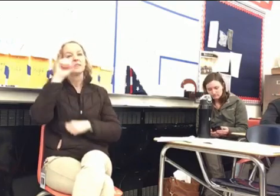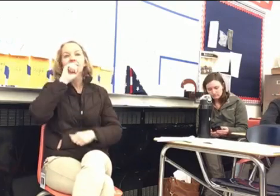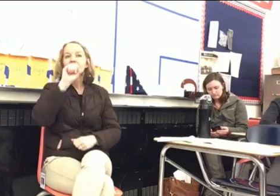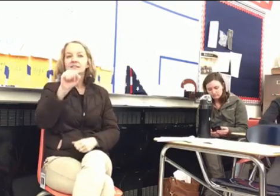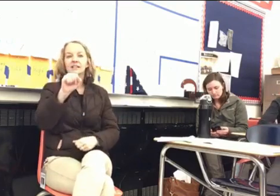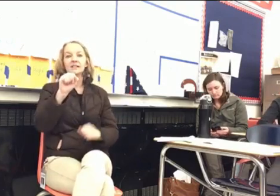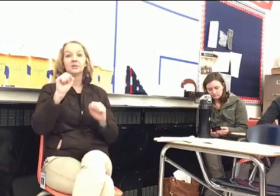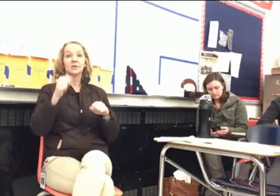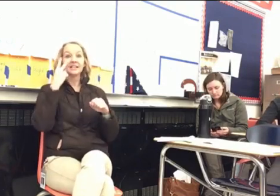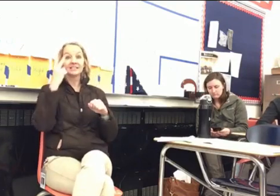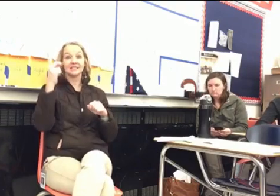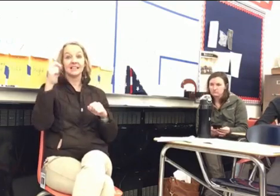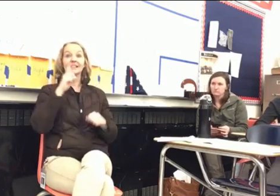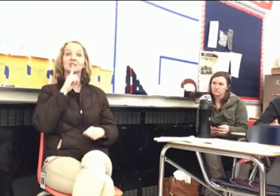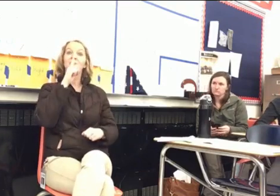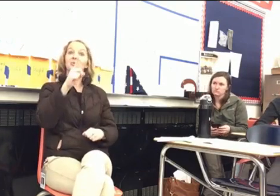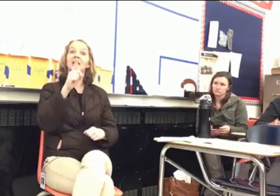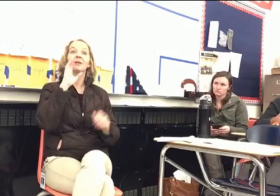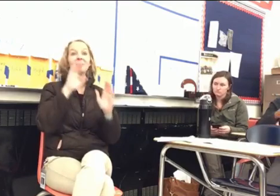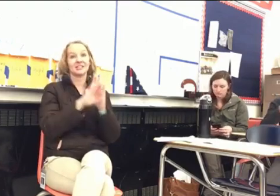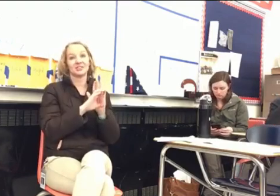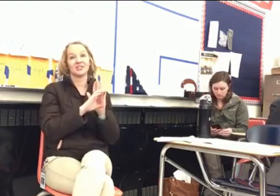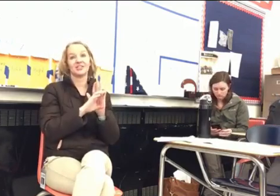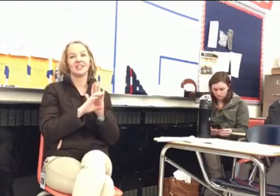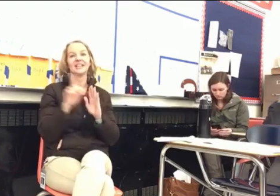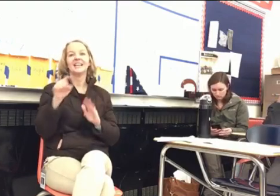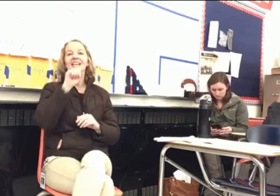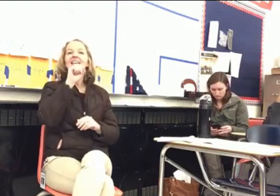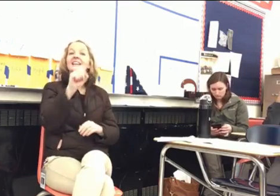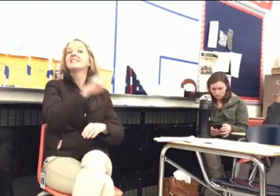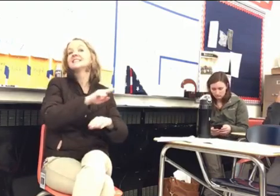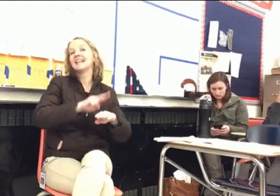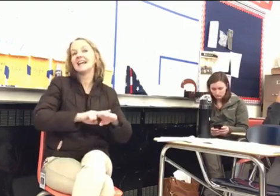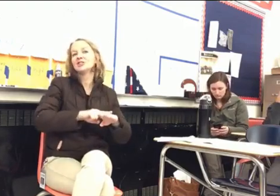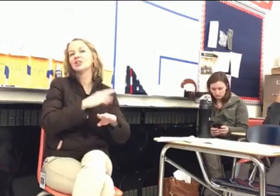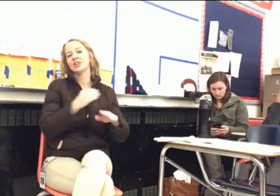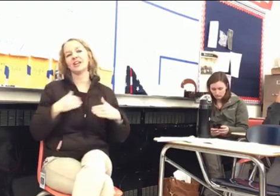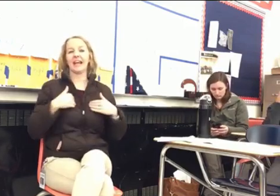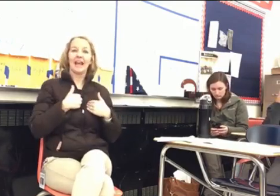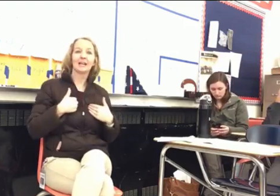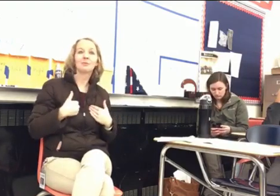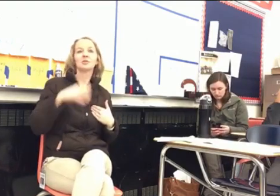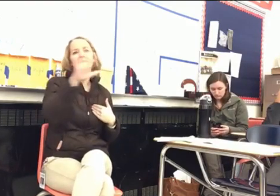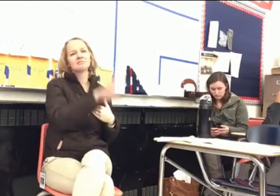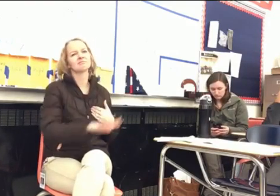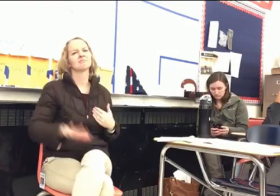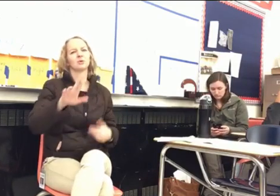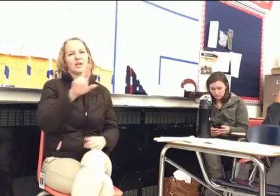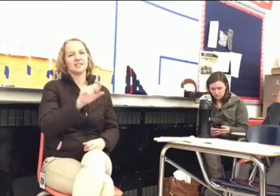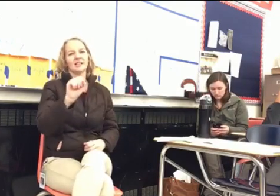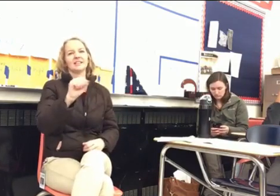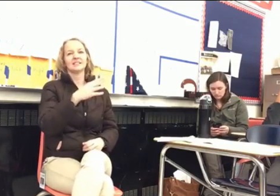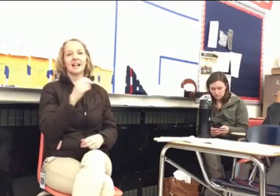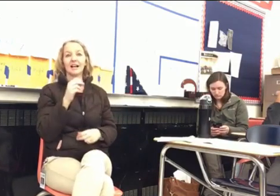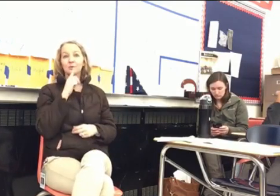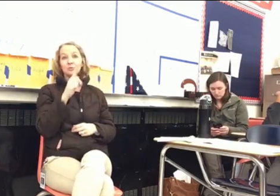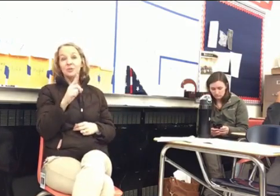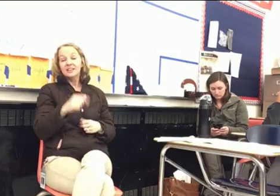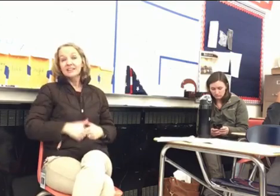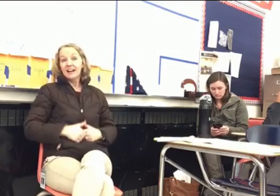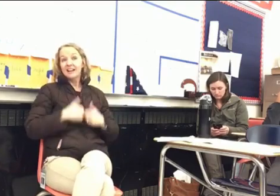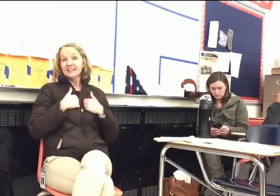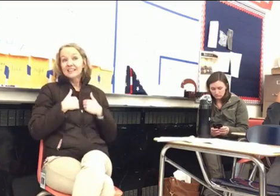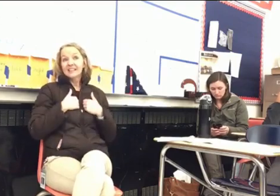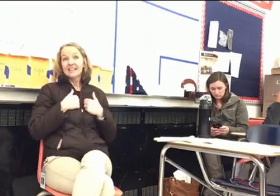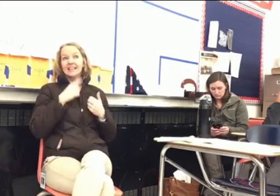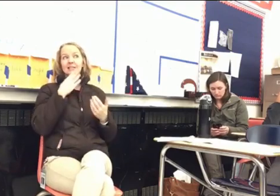example, you can see in this totally real picture, he loved nature and animals around the United States. And the reality is that he was